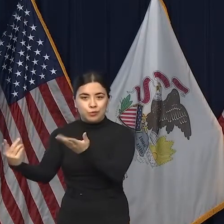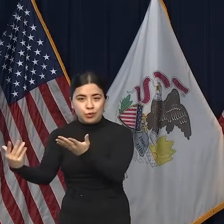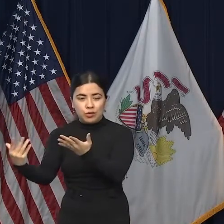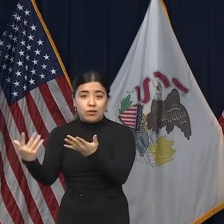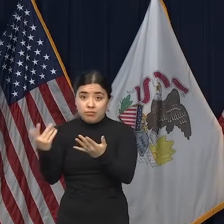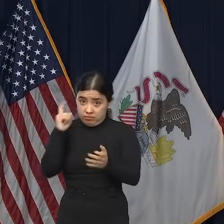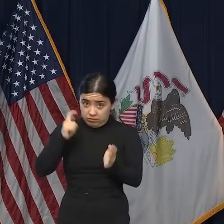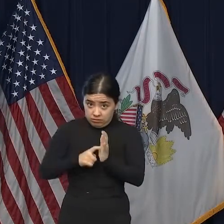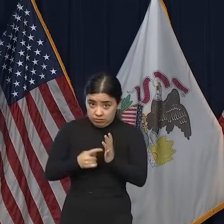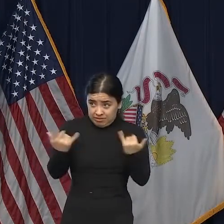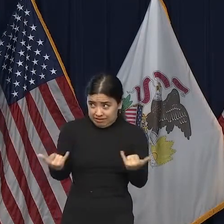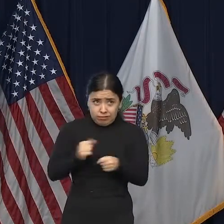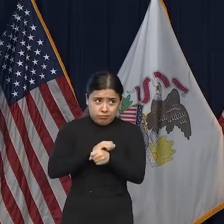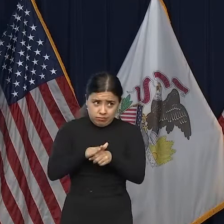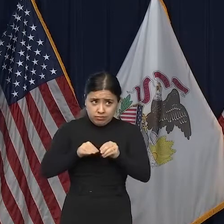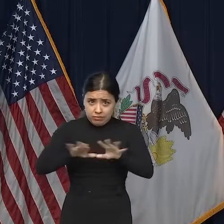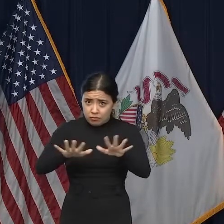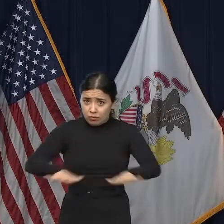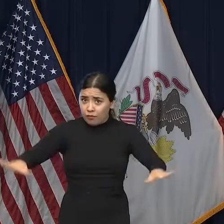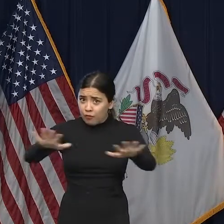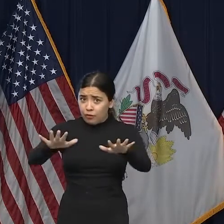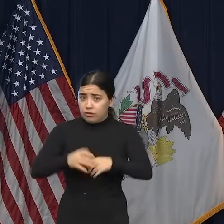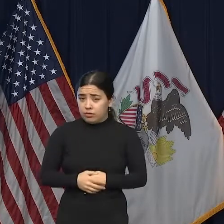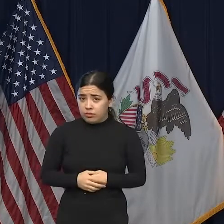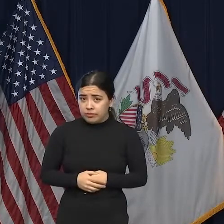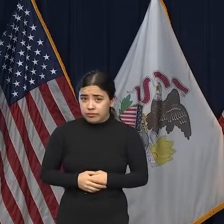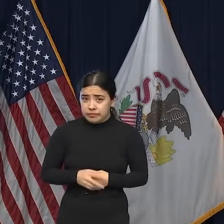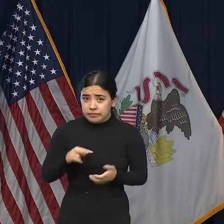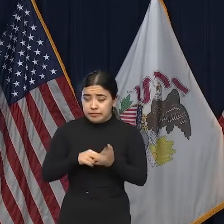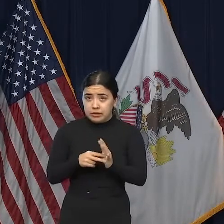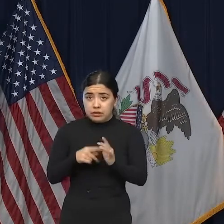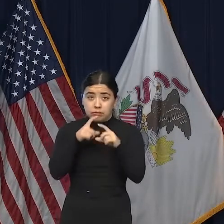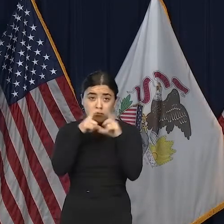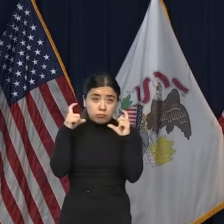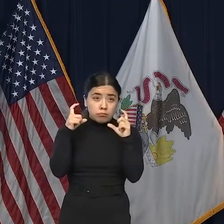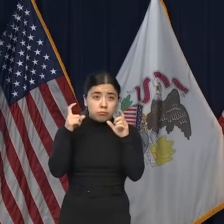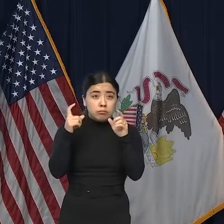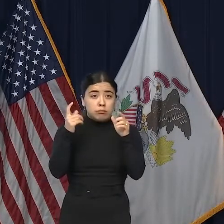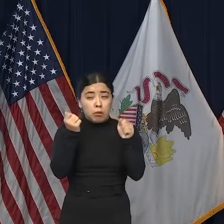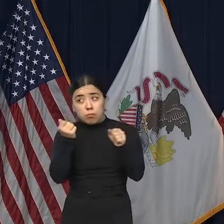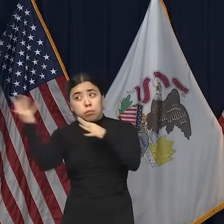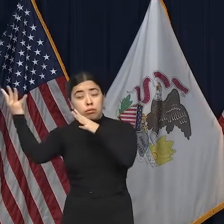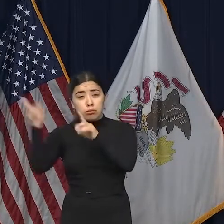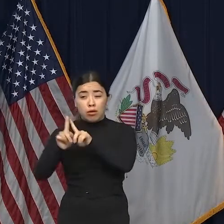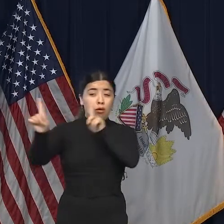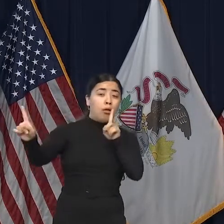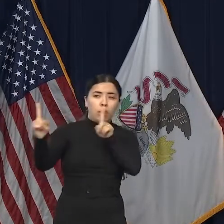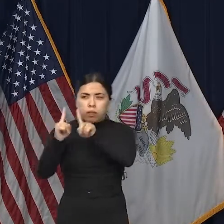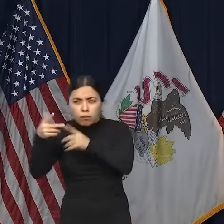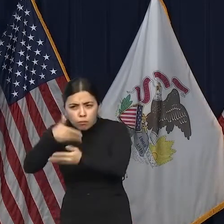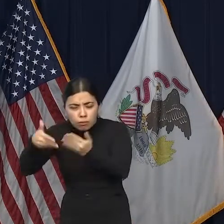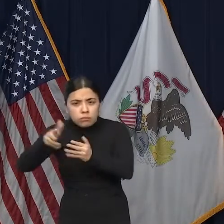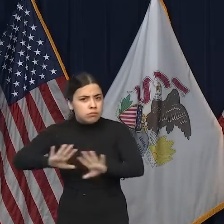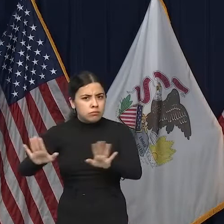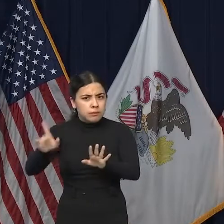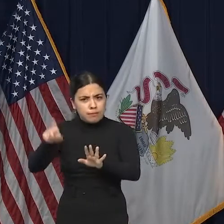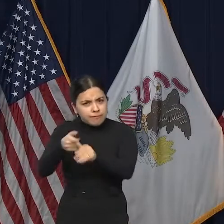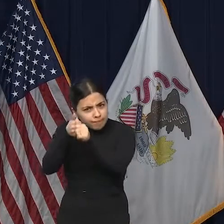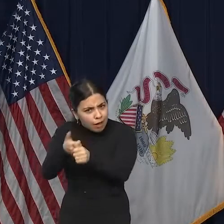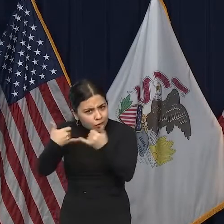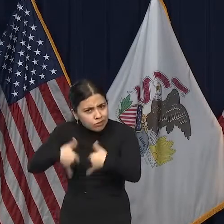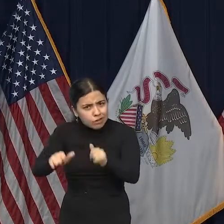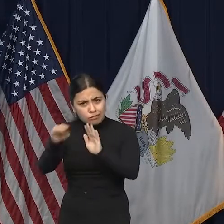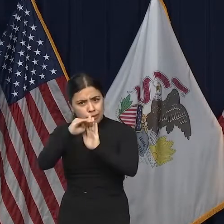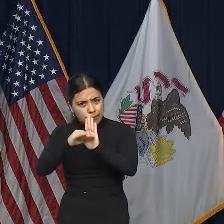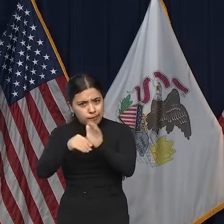health crisis. And we cannot forget to take the necessary precautions to beat this pandemic down. At the beginning of